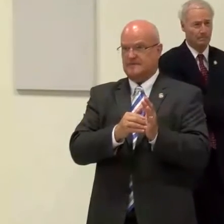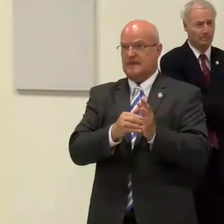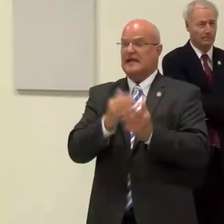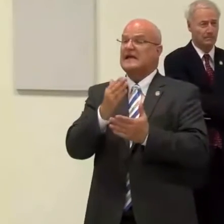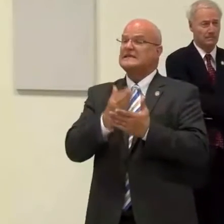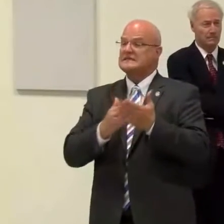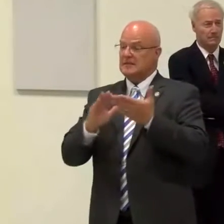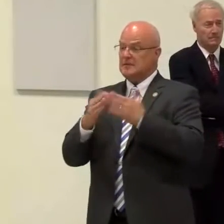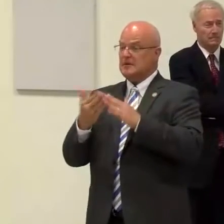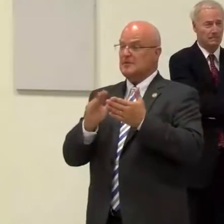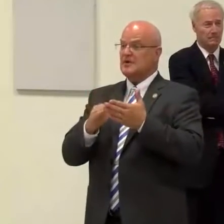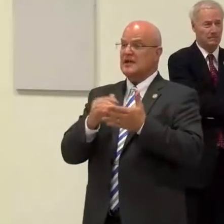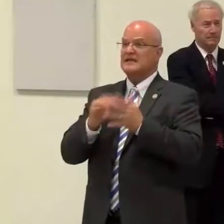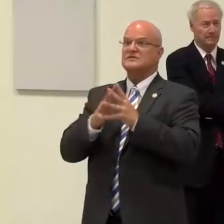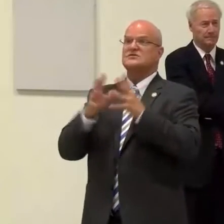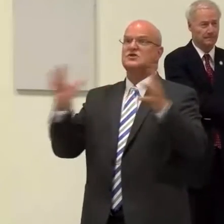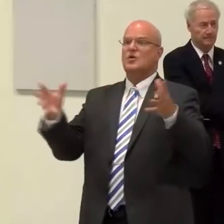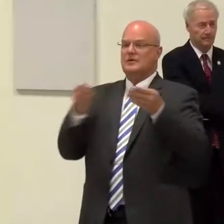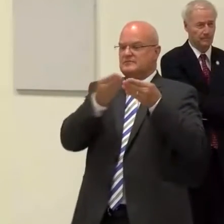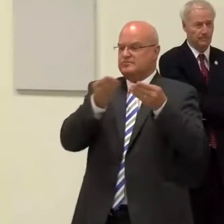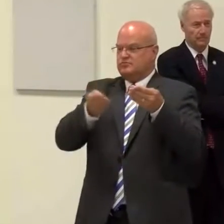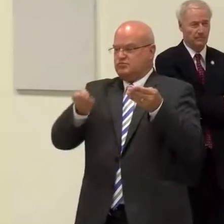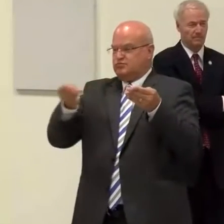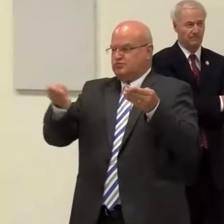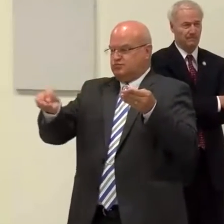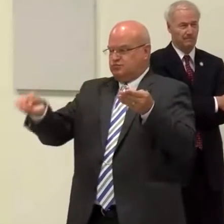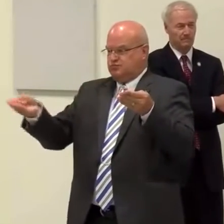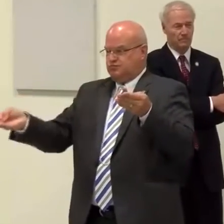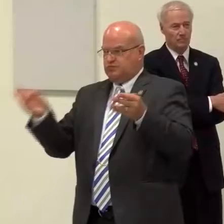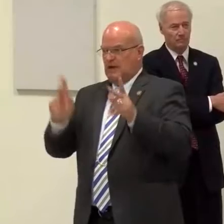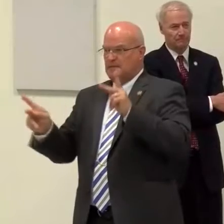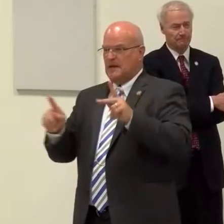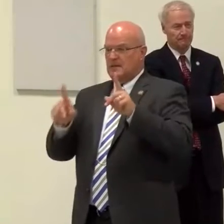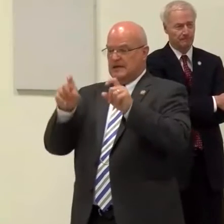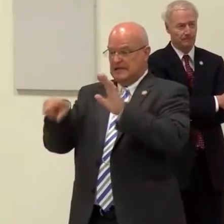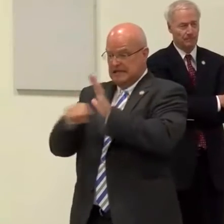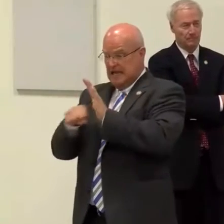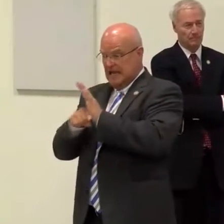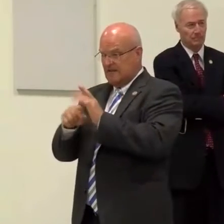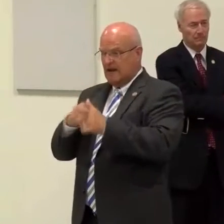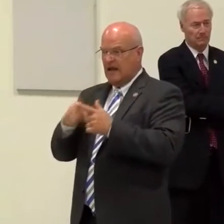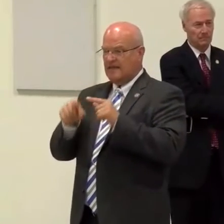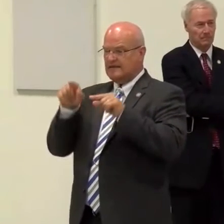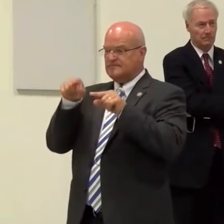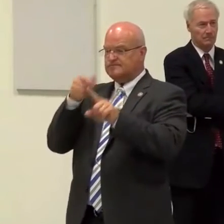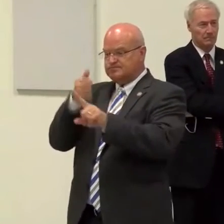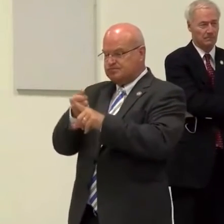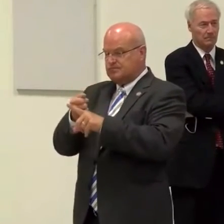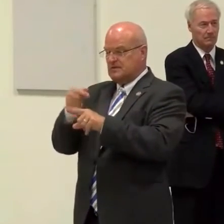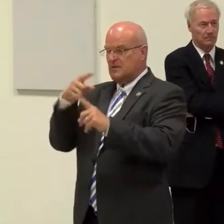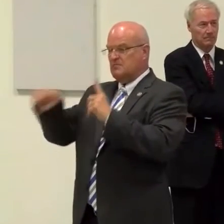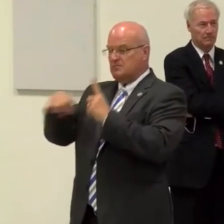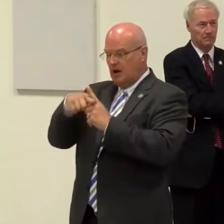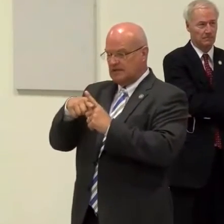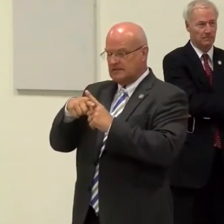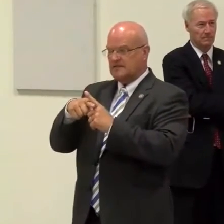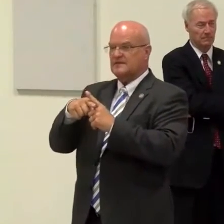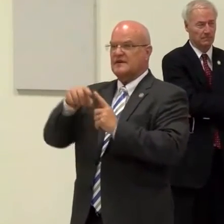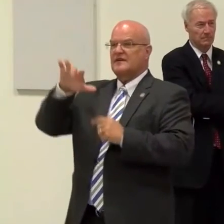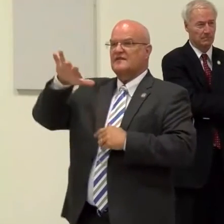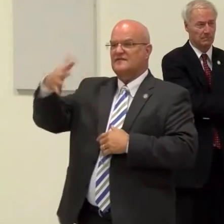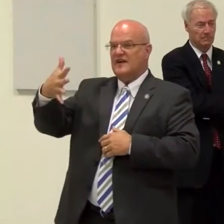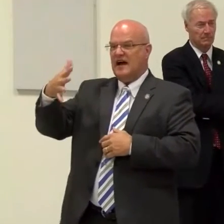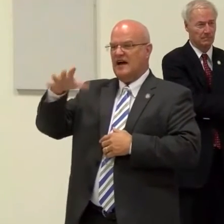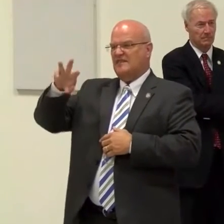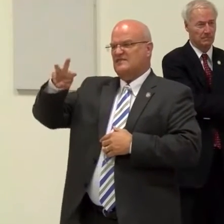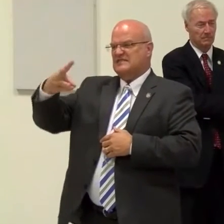some communities where there's been so much transmission that people test negative, but then you got to go back and retest them 5, 6,